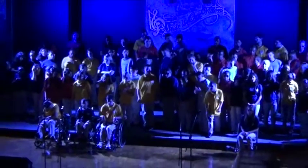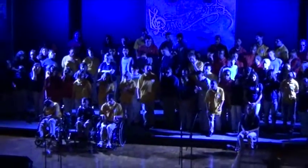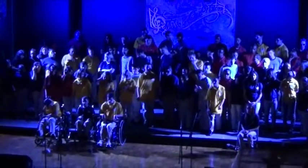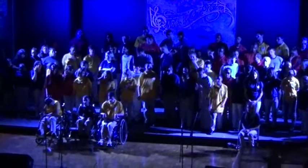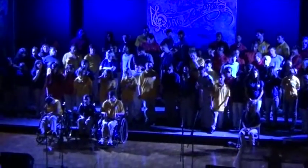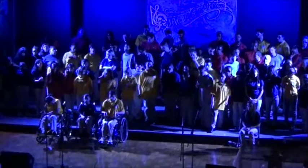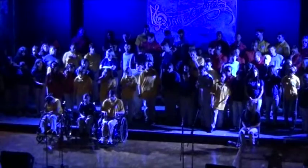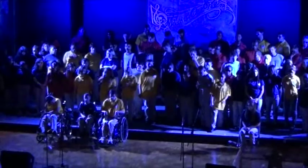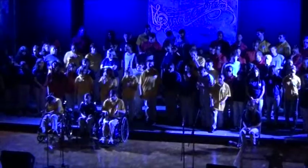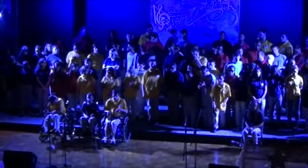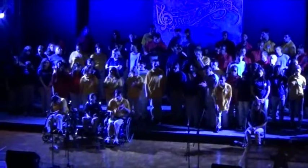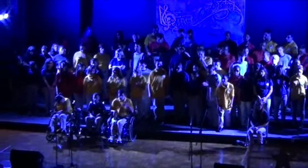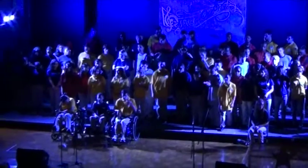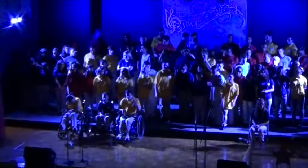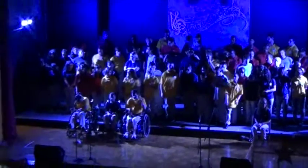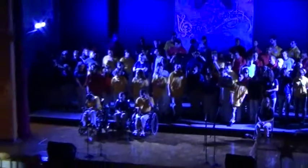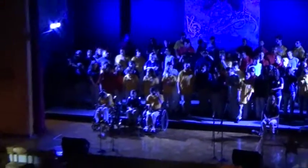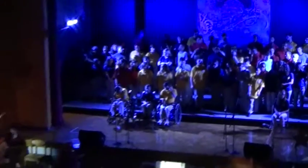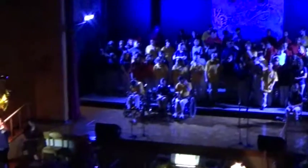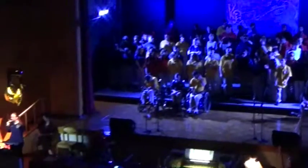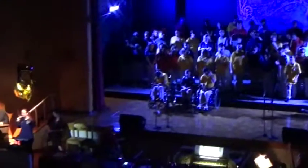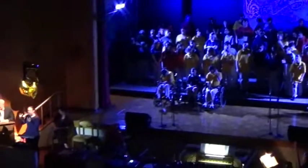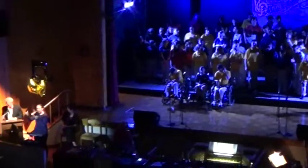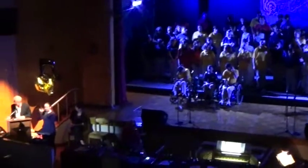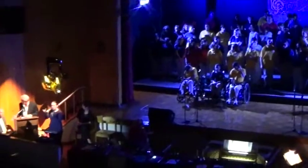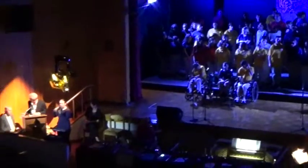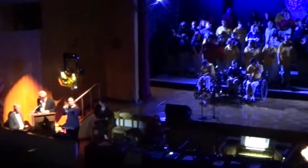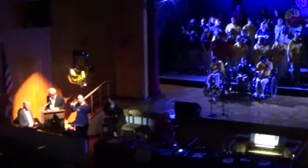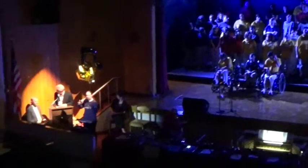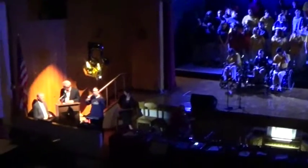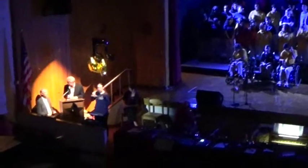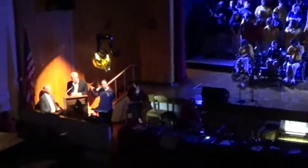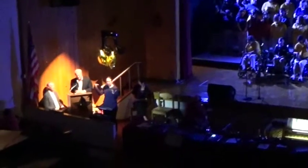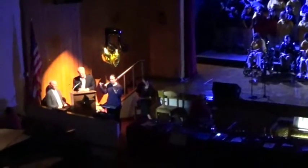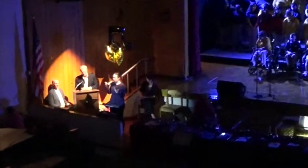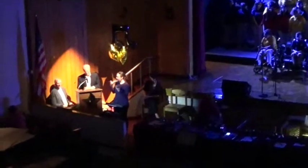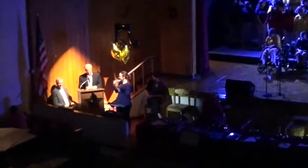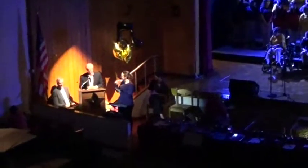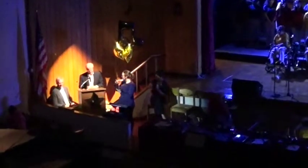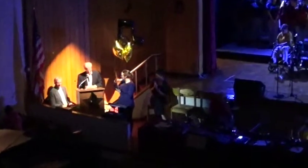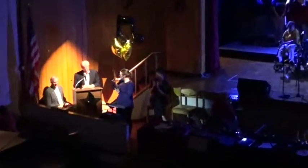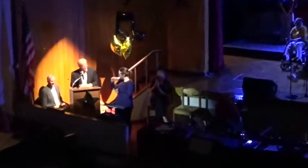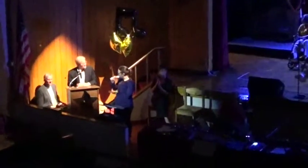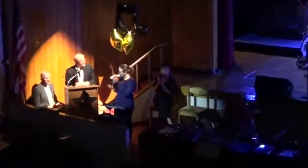Gracious and eloquent master of ceremonies, he himself.